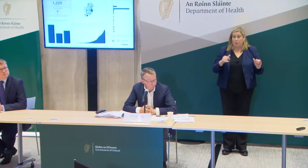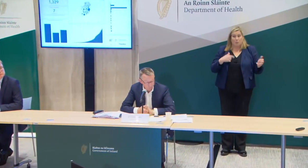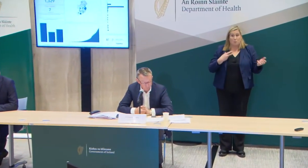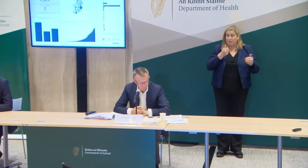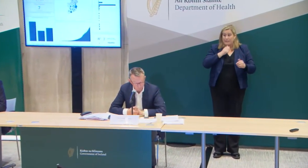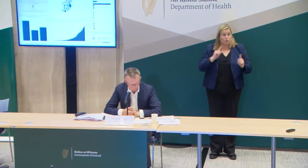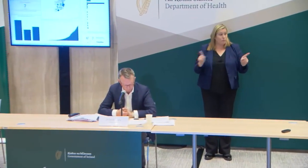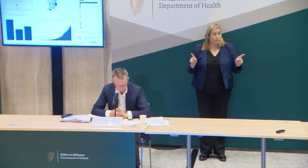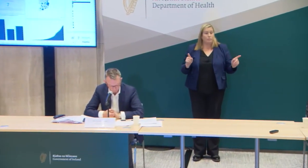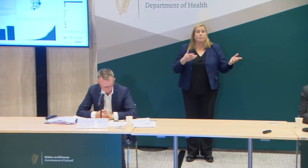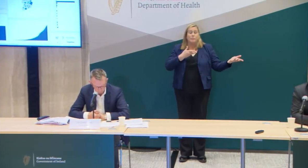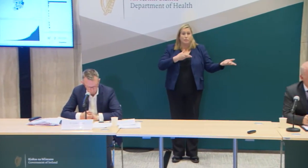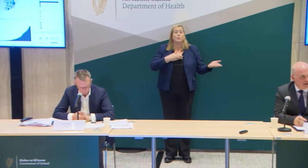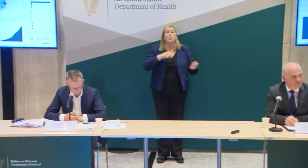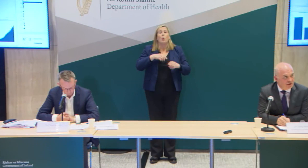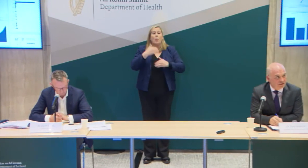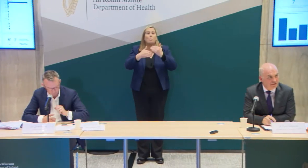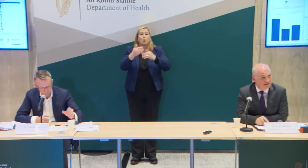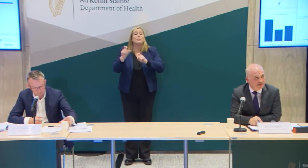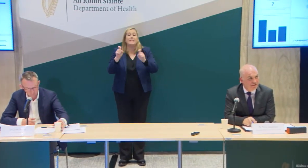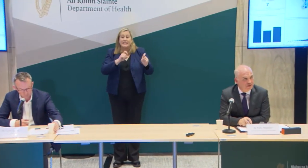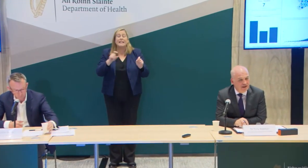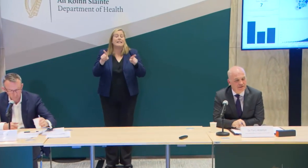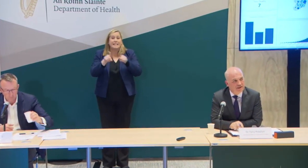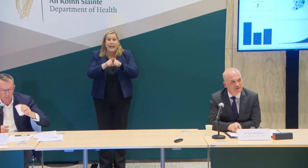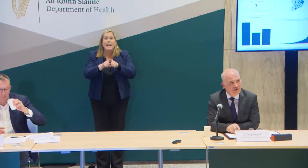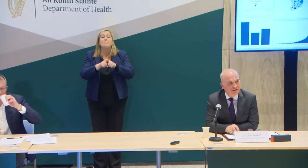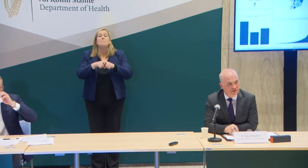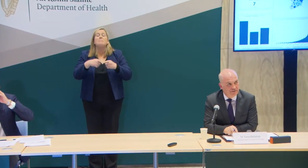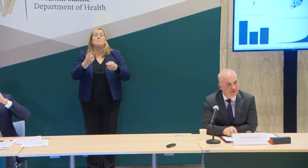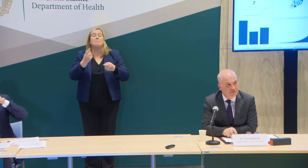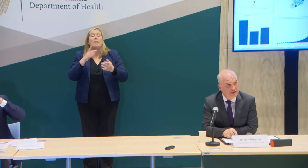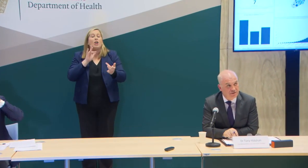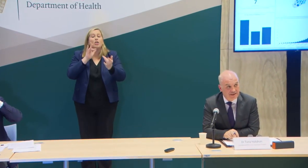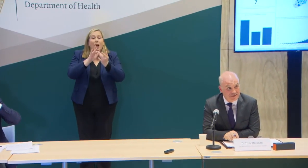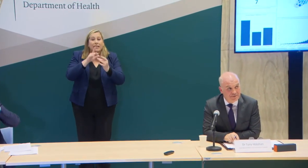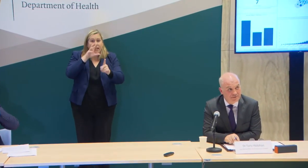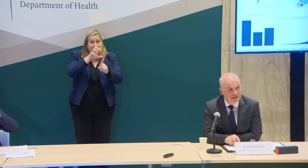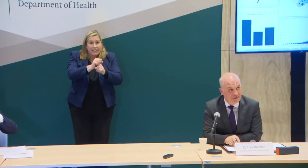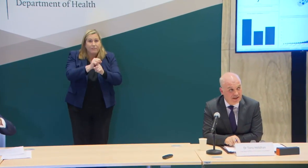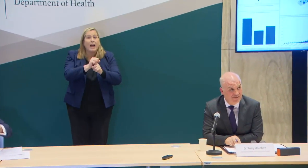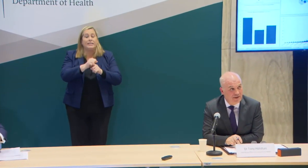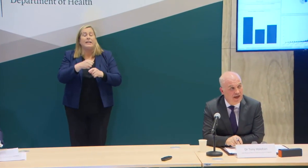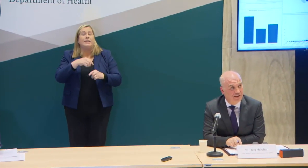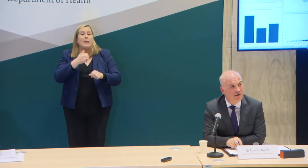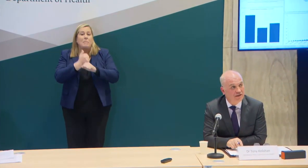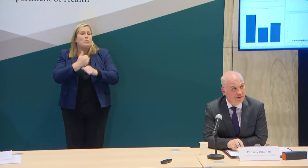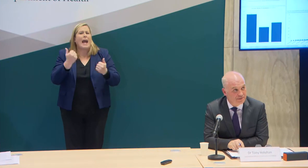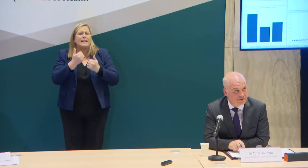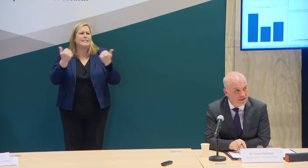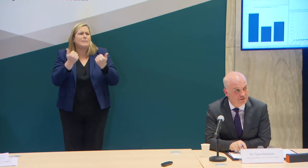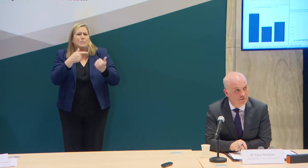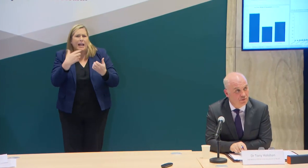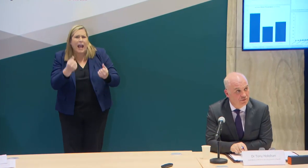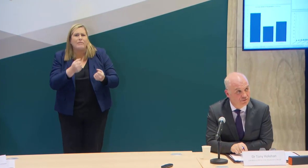Well, so the process is still the same. Contacts are identified, and the clear advice that they're given is in relation to any symptoms that they might have at the earliest